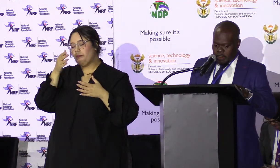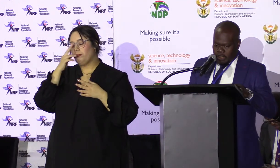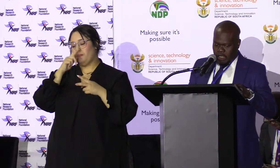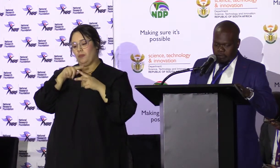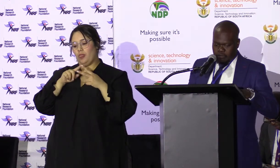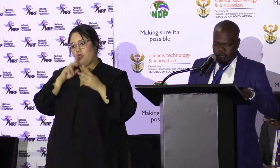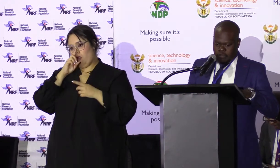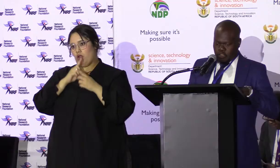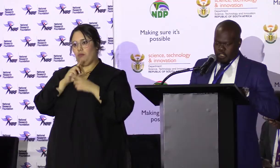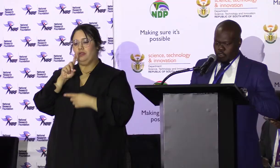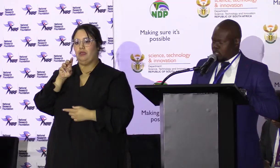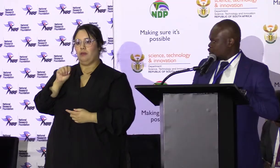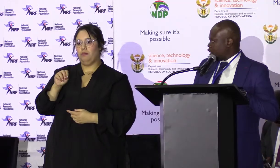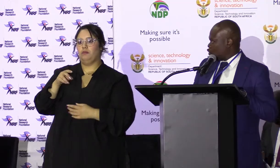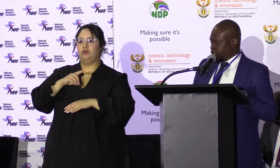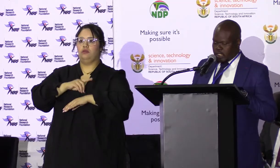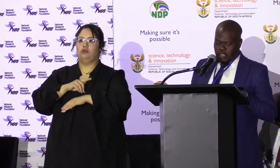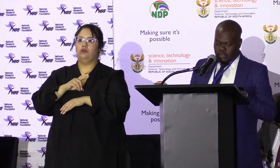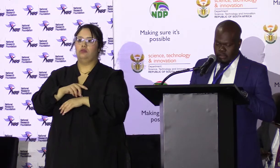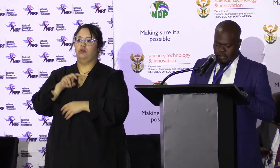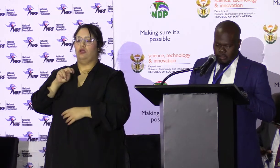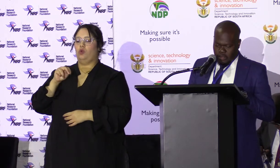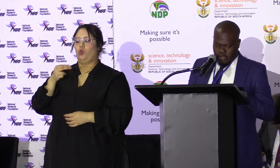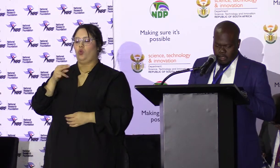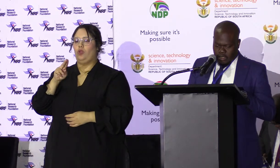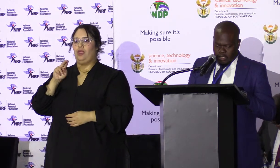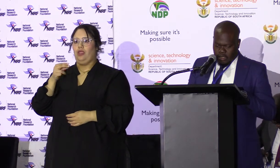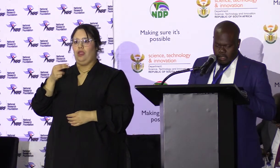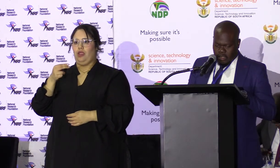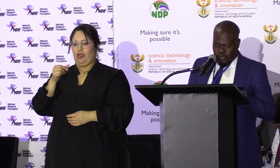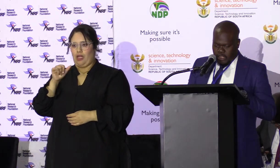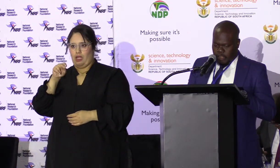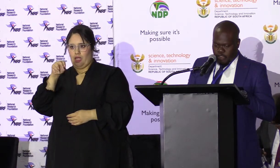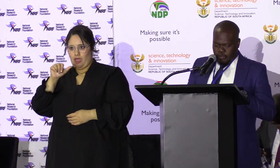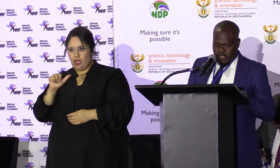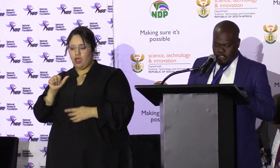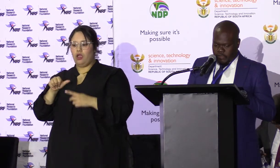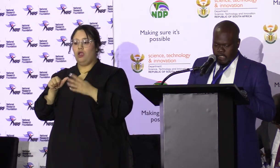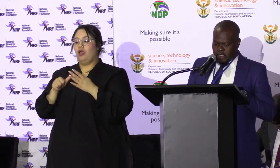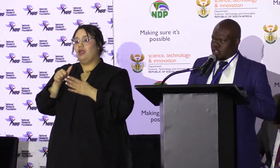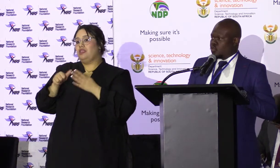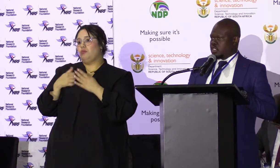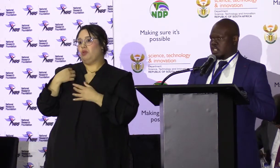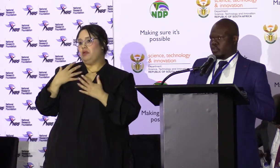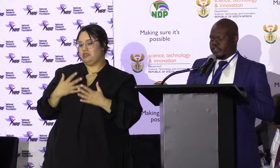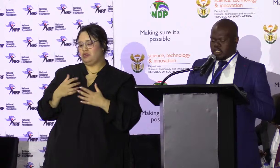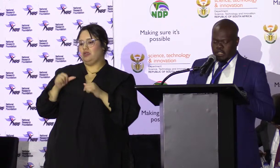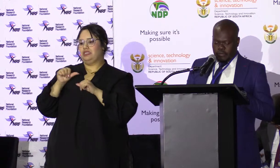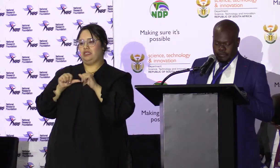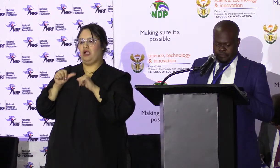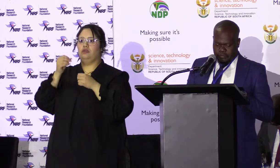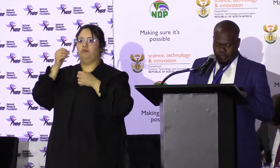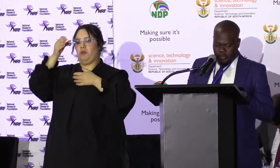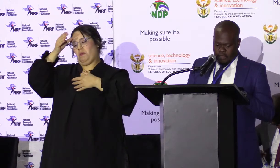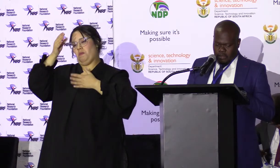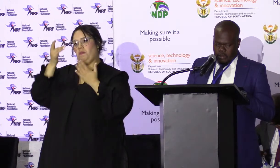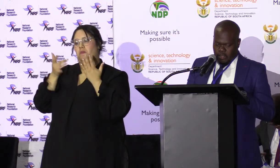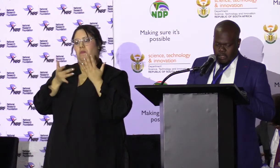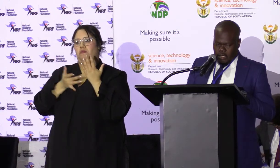Honorable GM, Dr. Nomalungelo, Gina, who is the Deputy Minister of Science, Technology and Innovation,